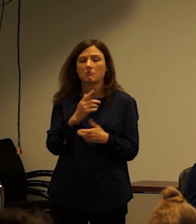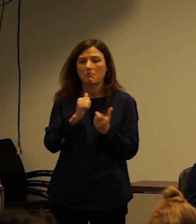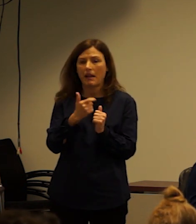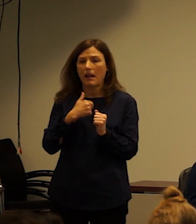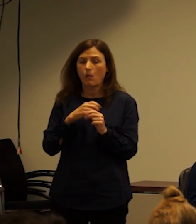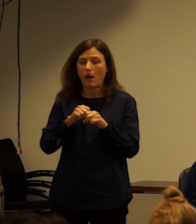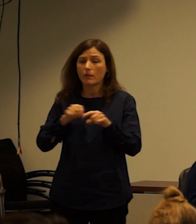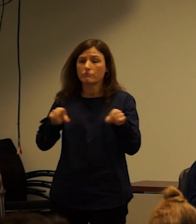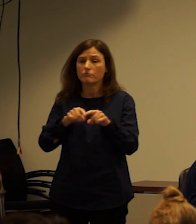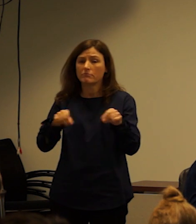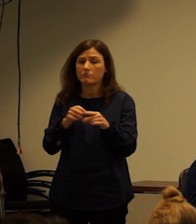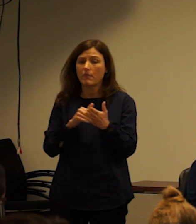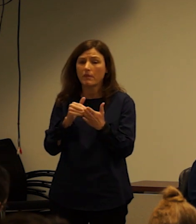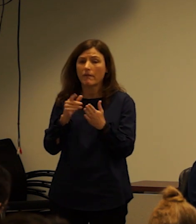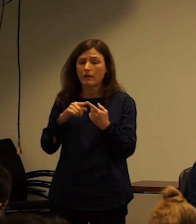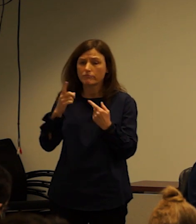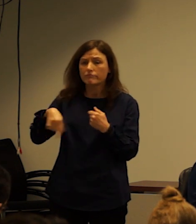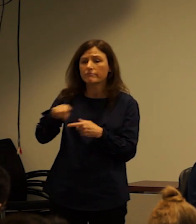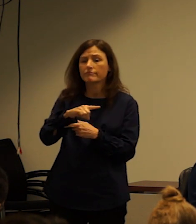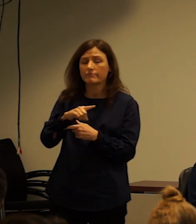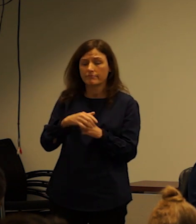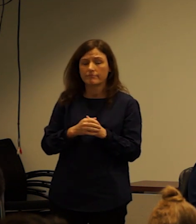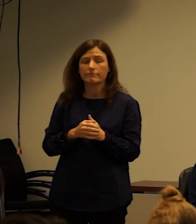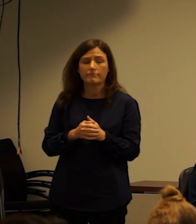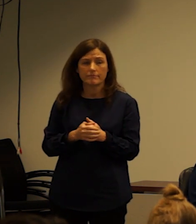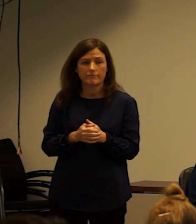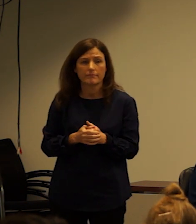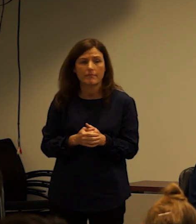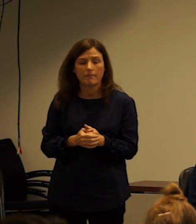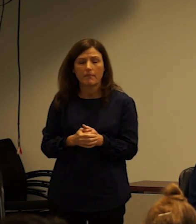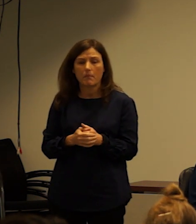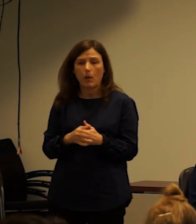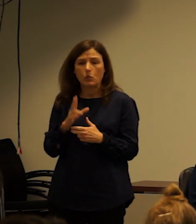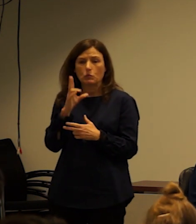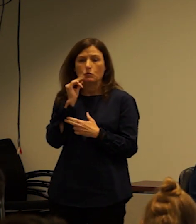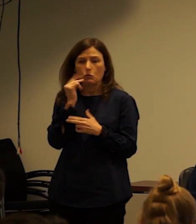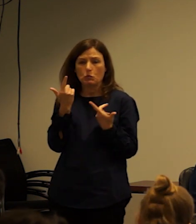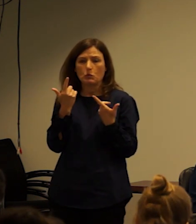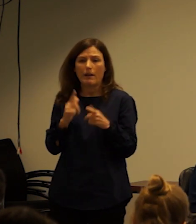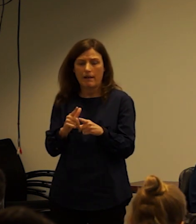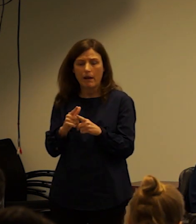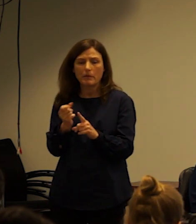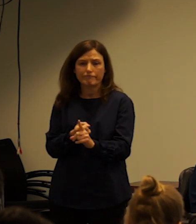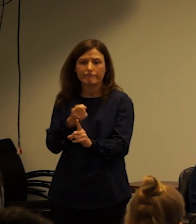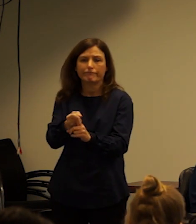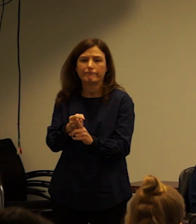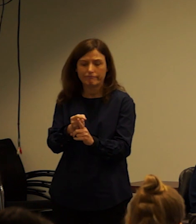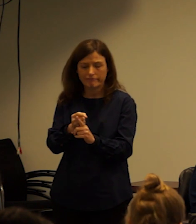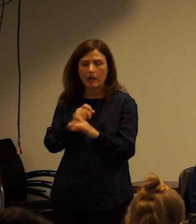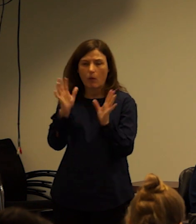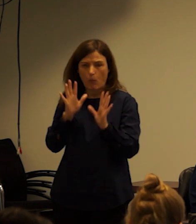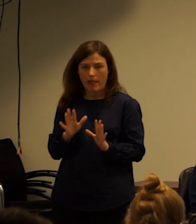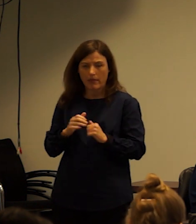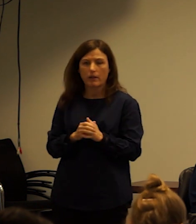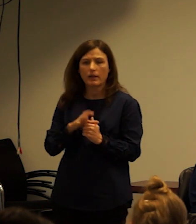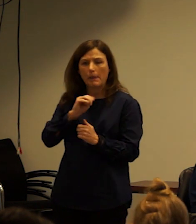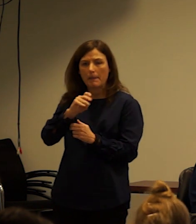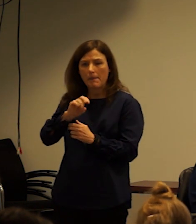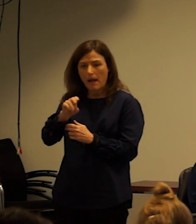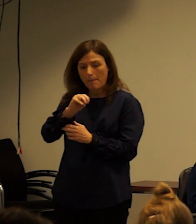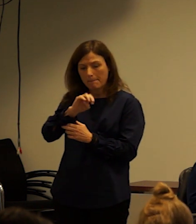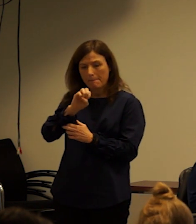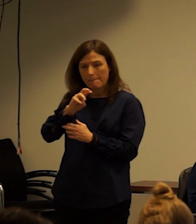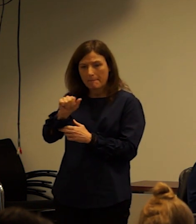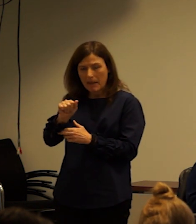I get the word out often to y'all about impending weather. MEMA's putting it on their Facebook page. I then put